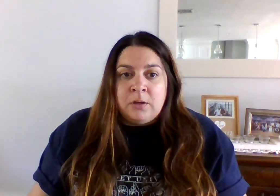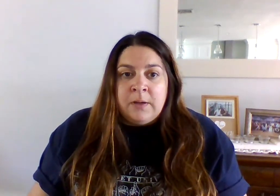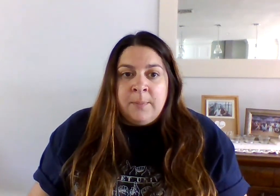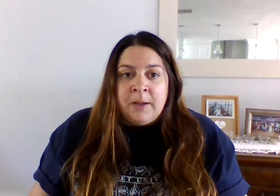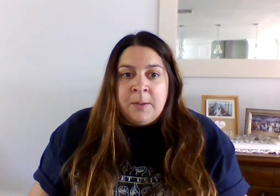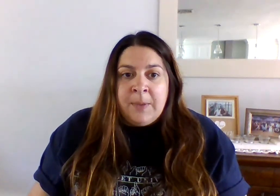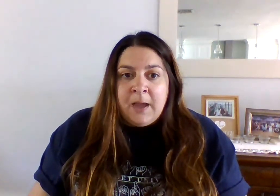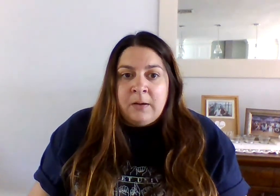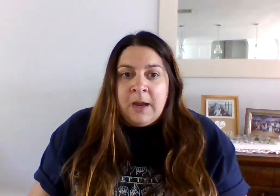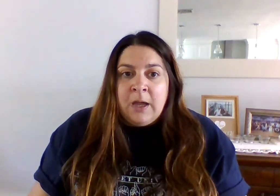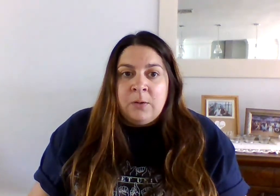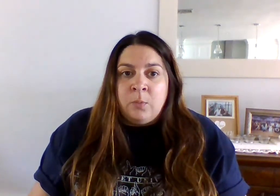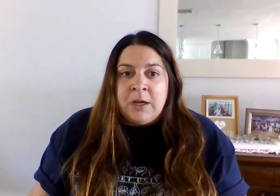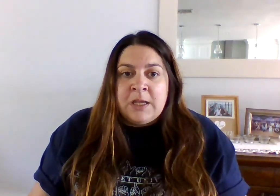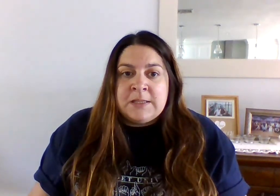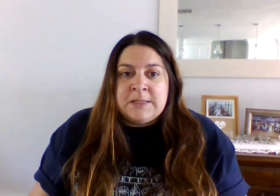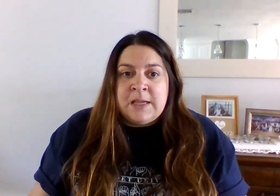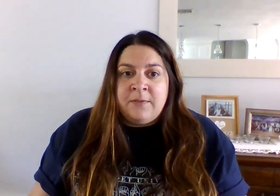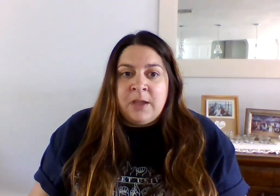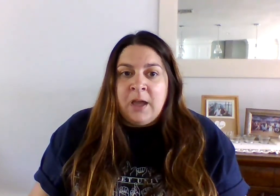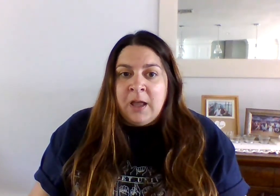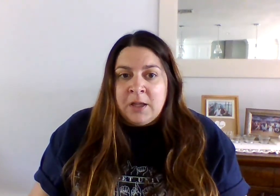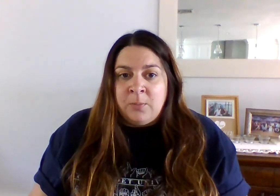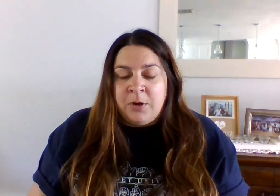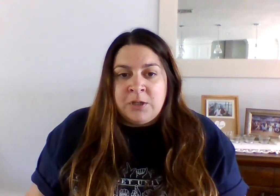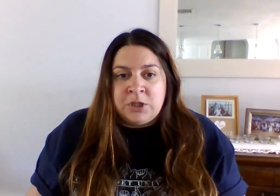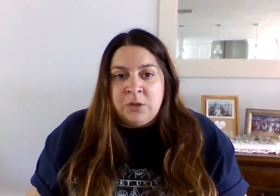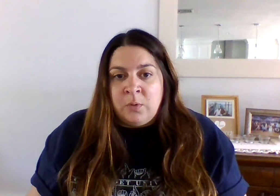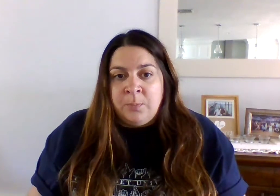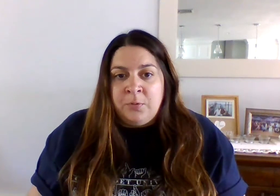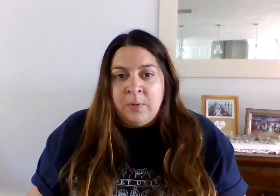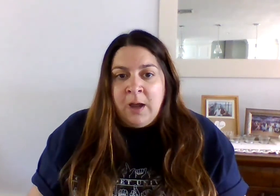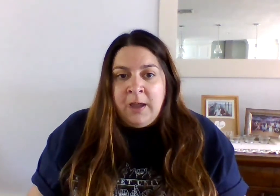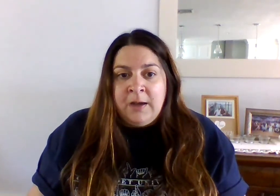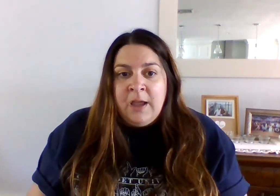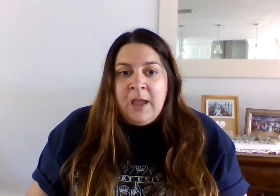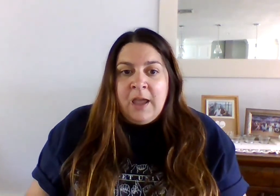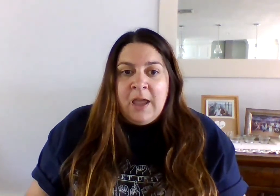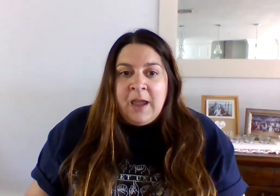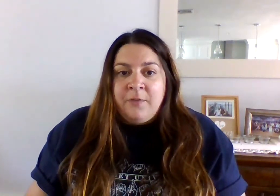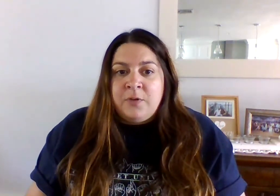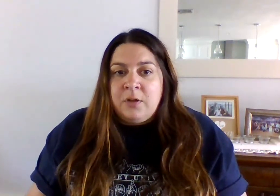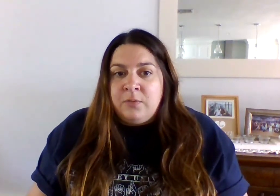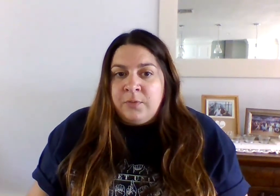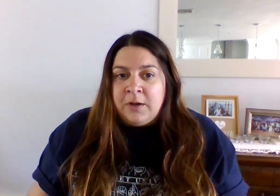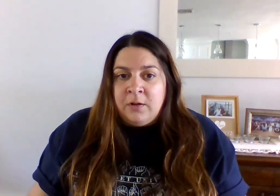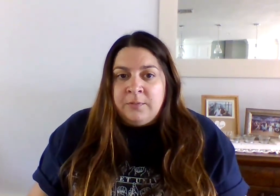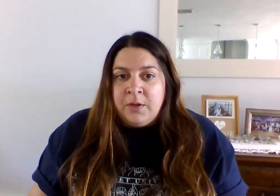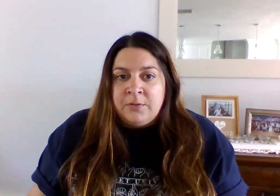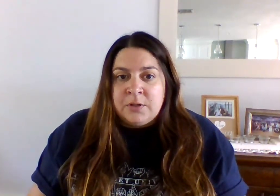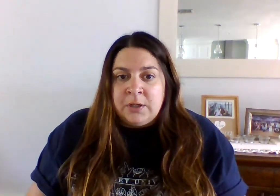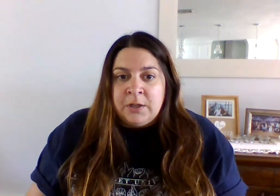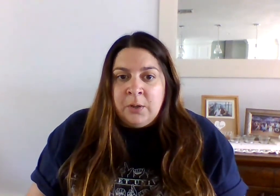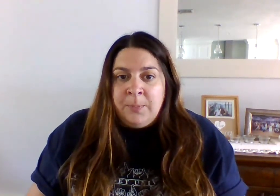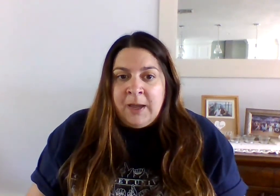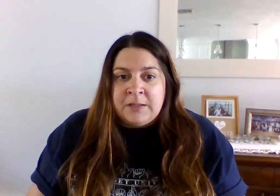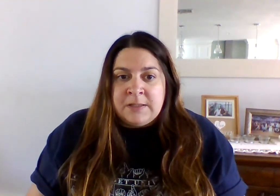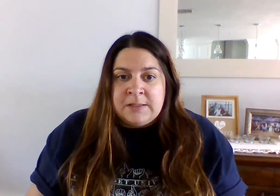read about the background, what is Devia, and then oppression or pride. After you've read all of those, you're going to go back to the